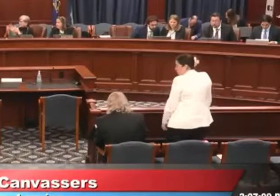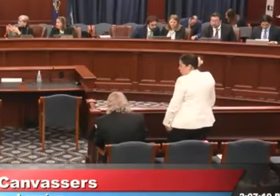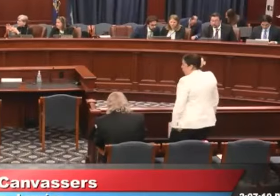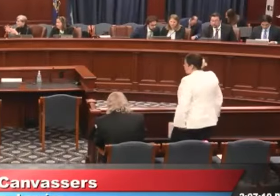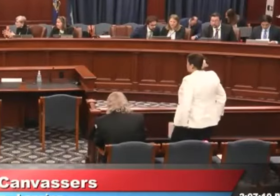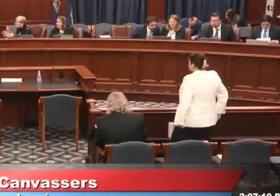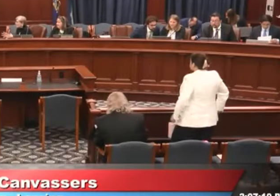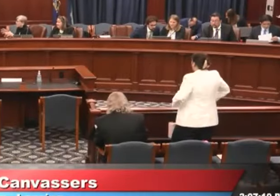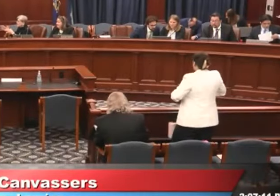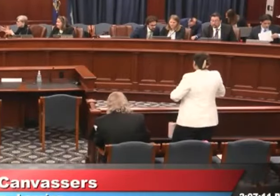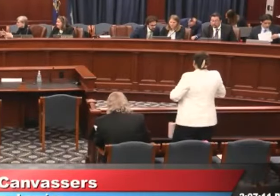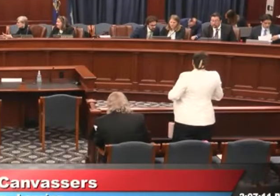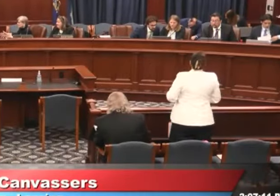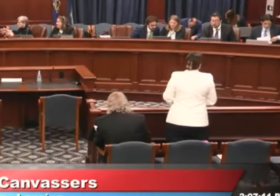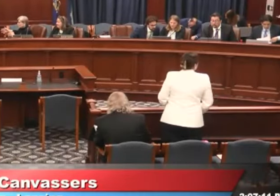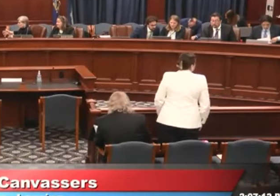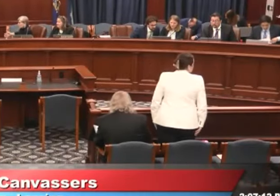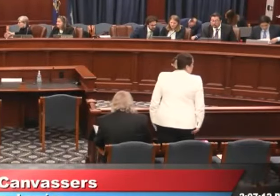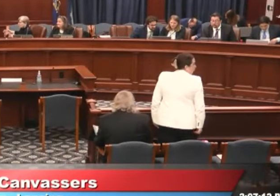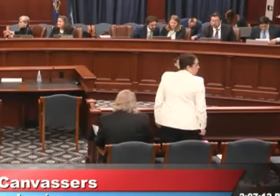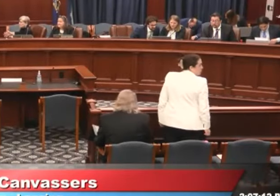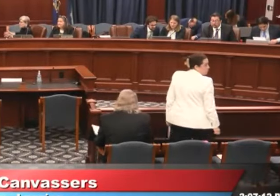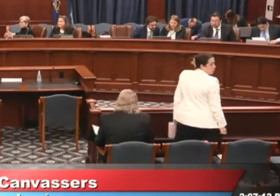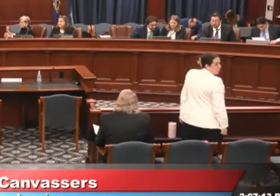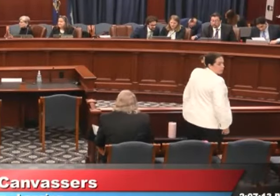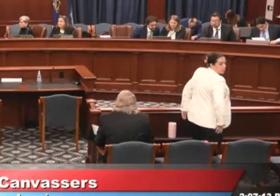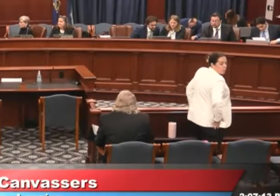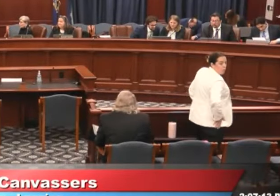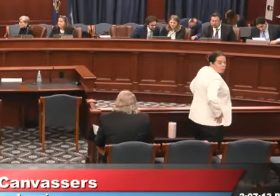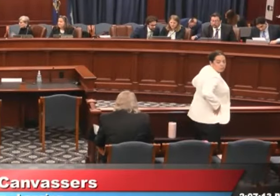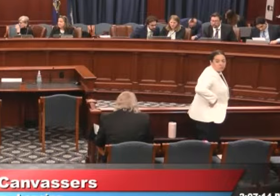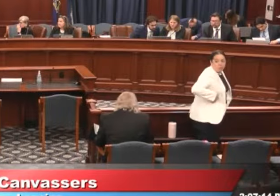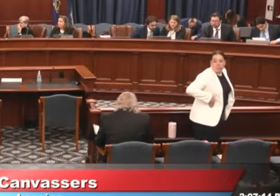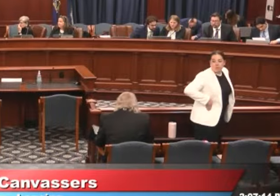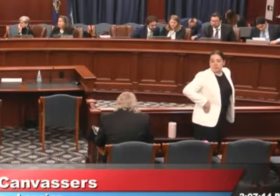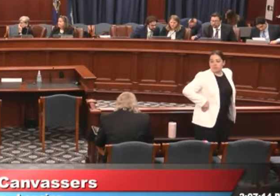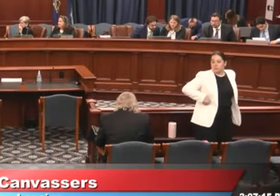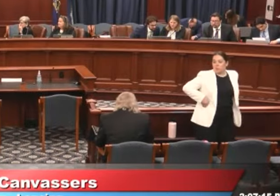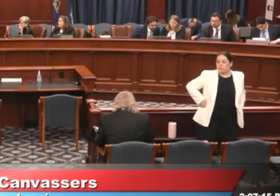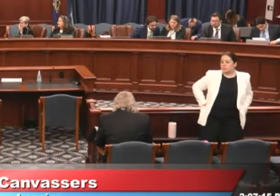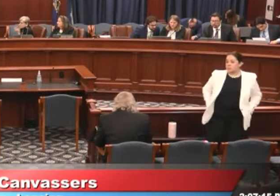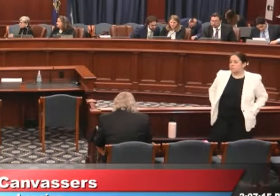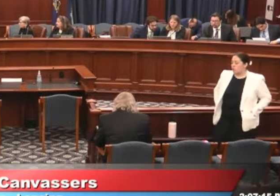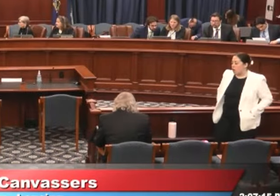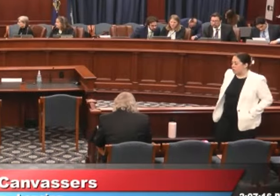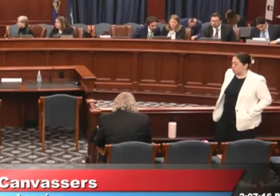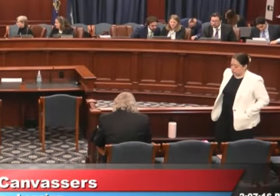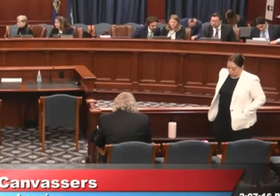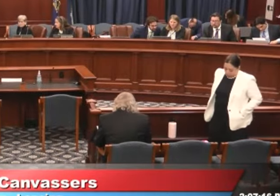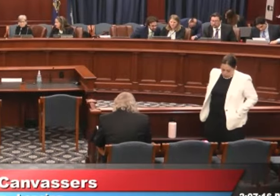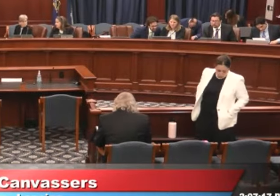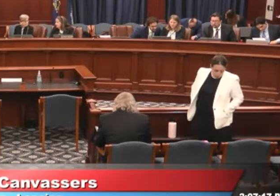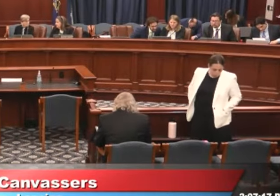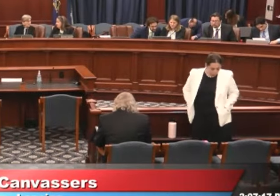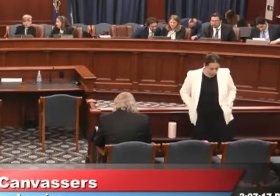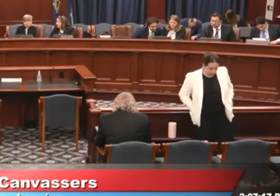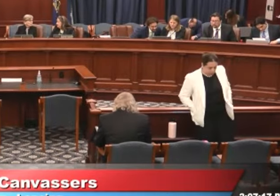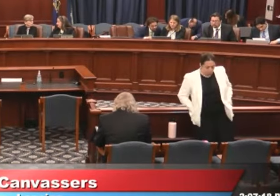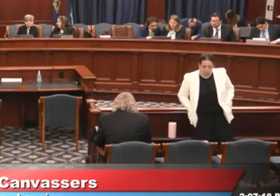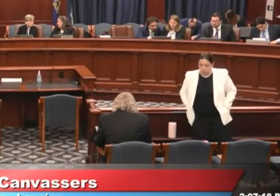That's Happening unless. Right. That's the tricky part. But it makes more sense than two tier.